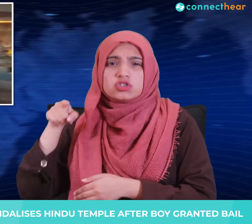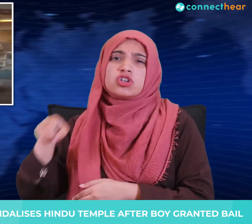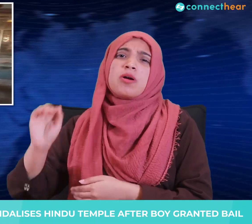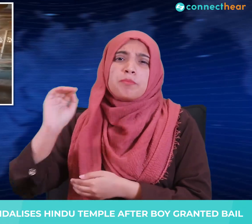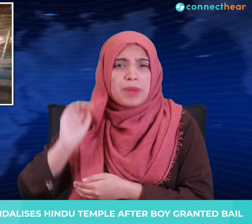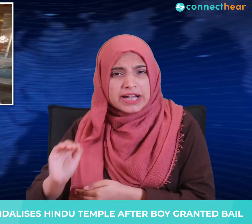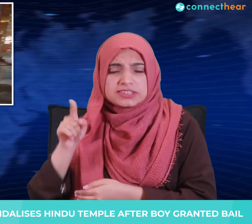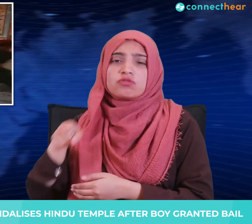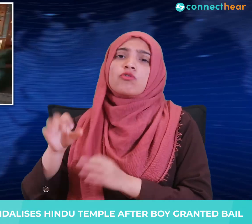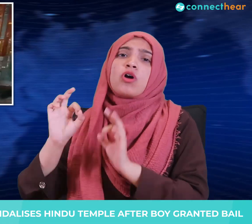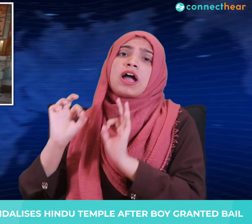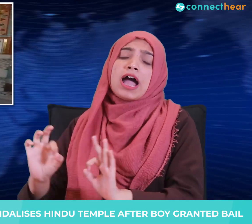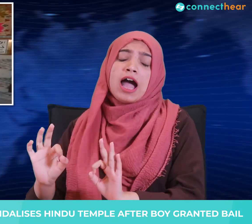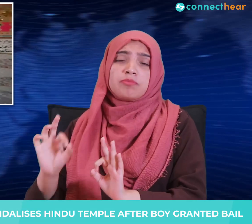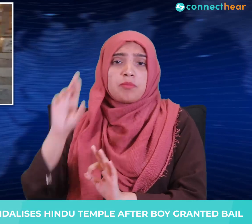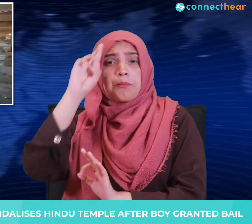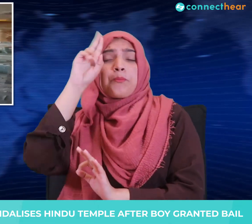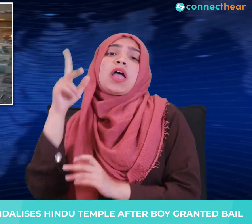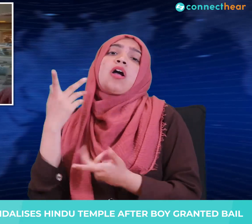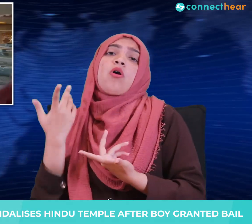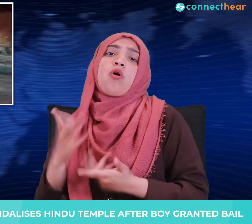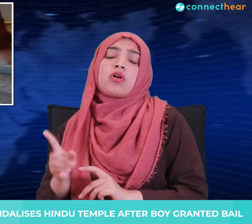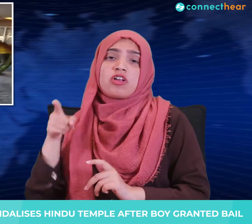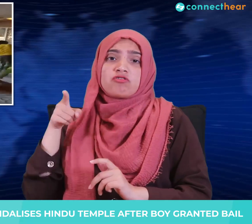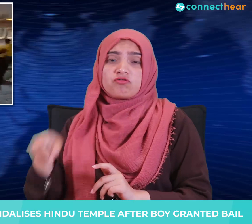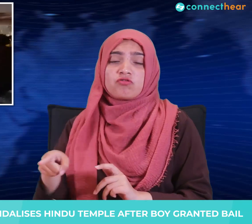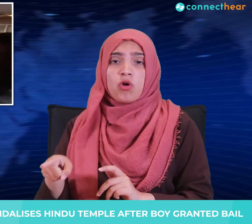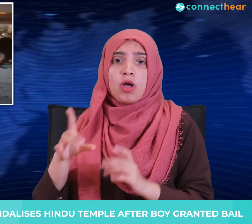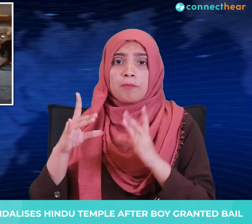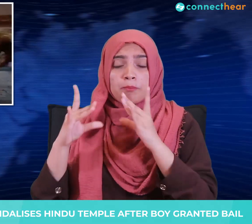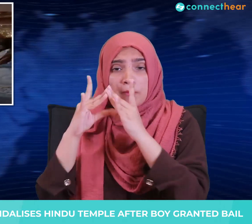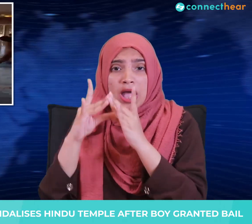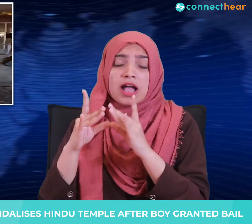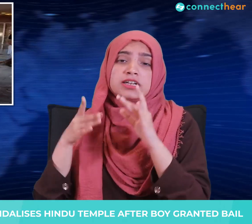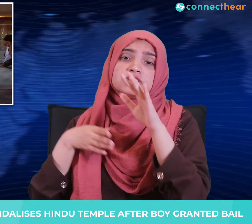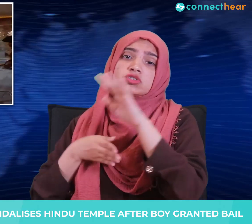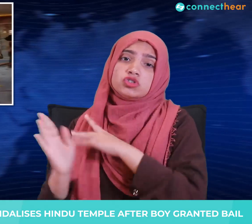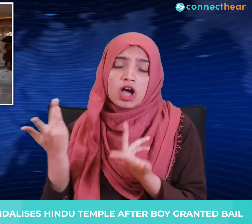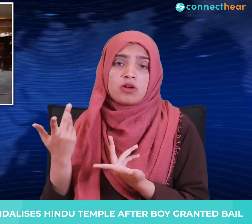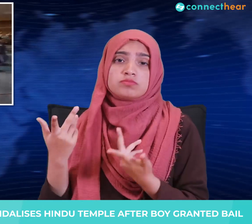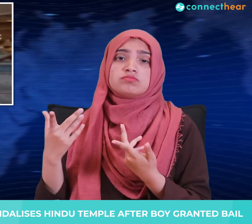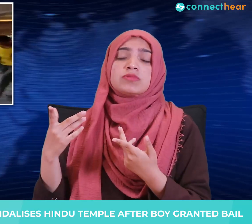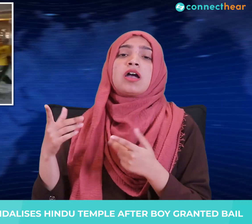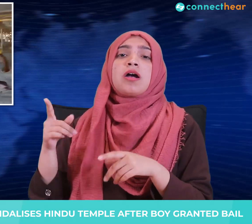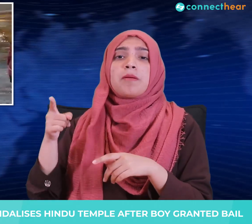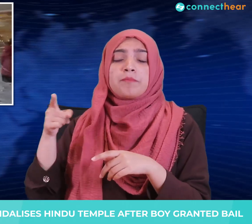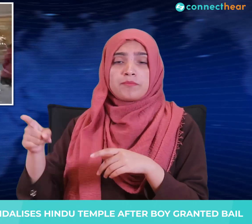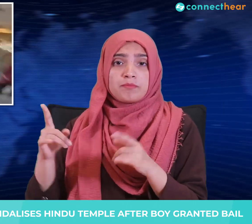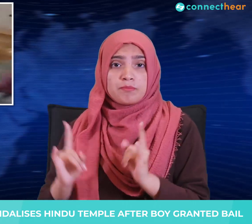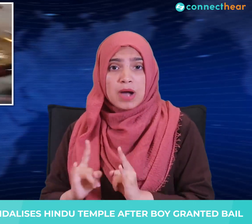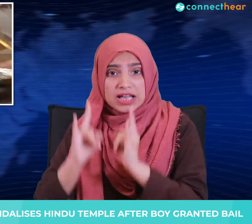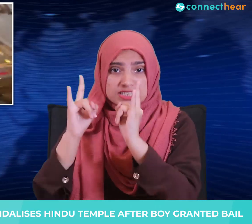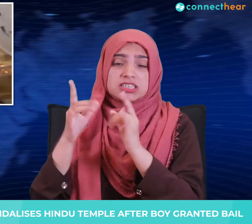court on Wednesday. The boy, Bhavesh Kumar, had accidentally entered a seminary in Bhau.